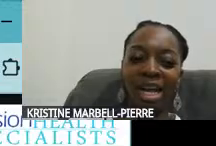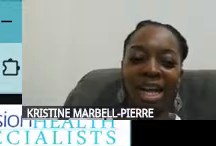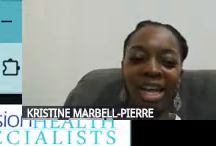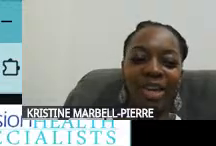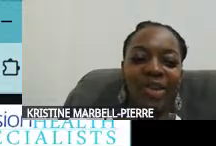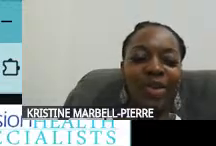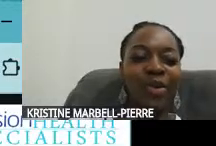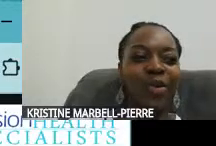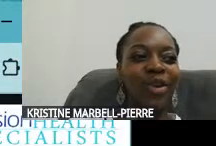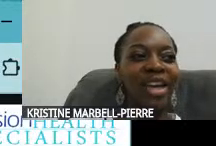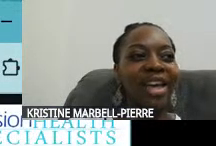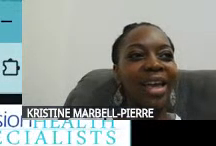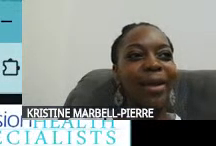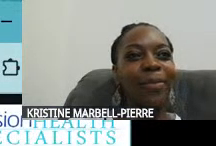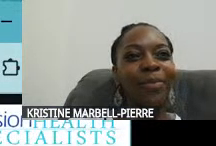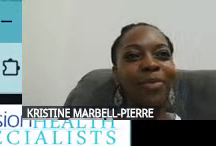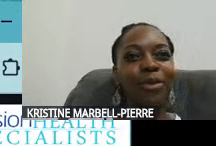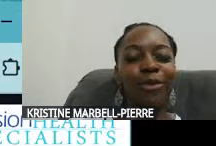are,